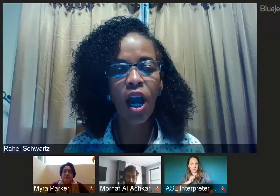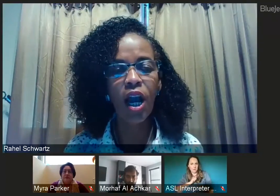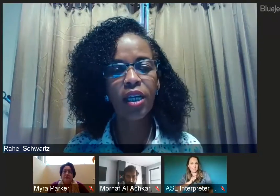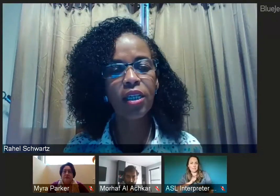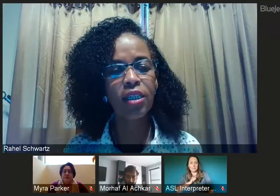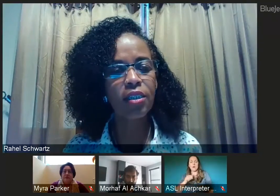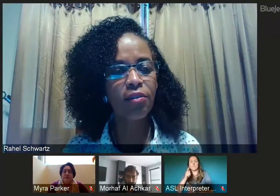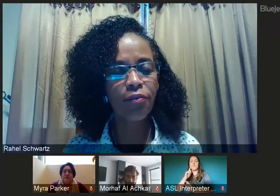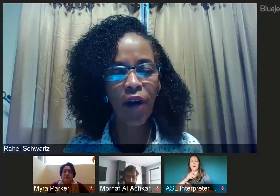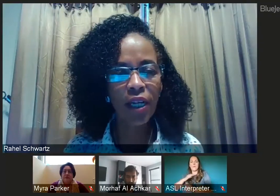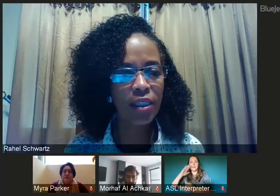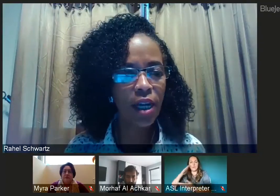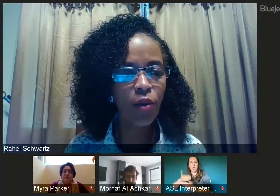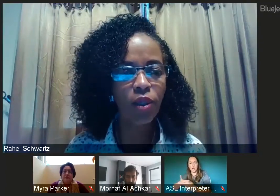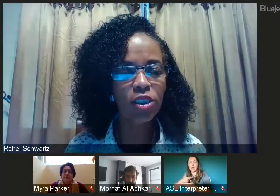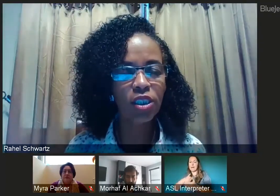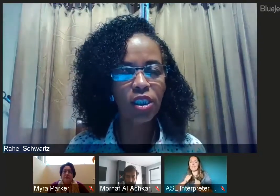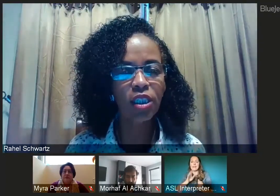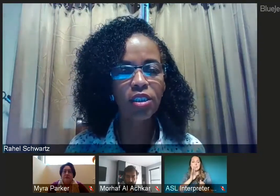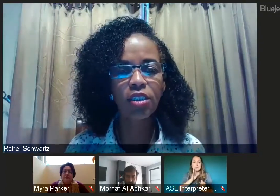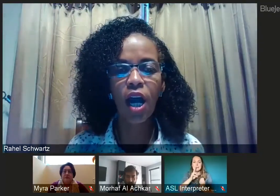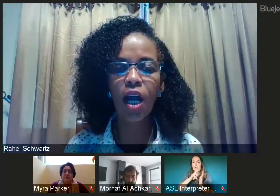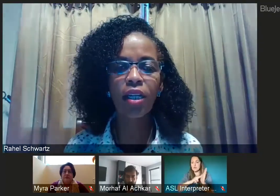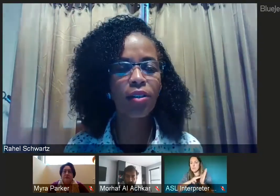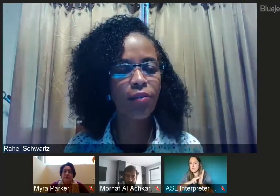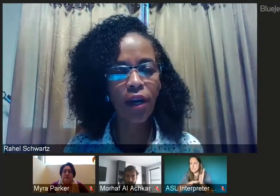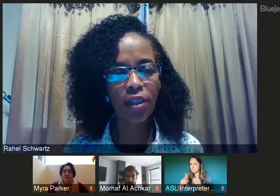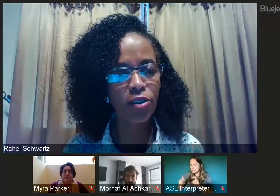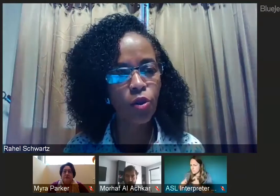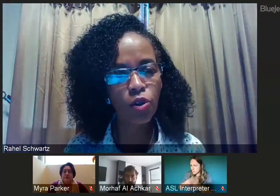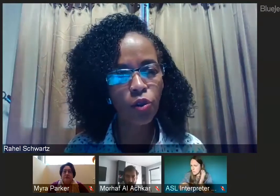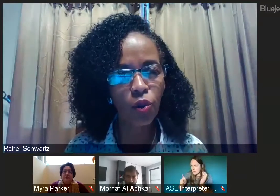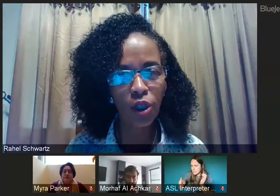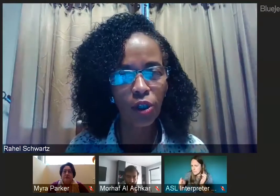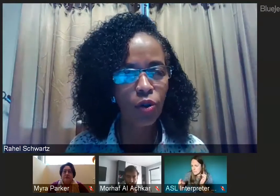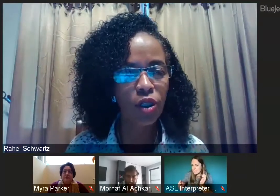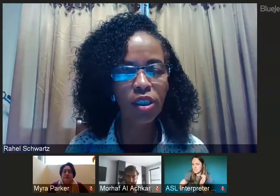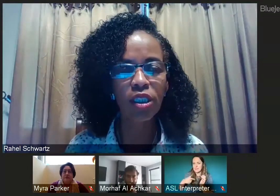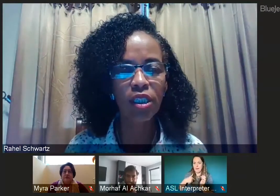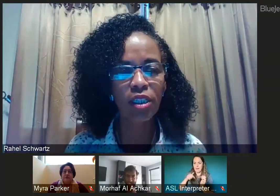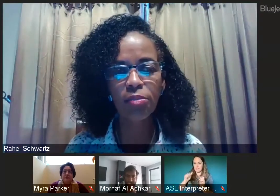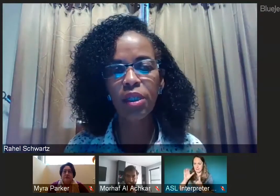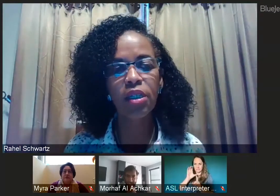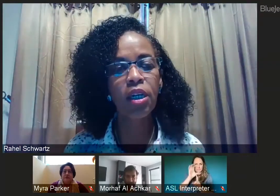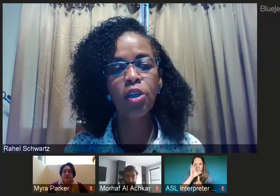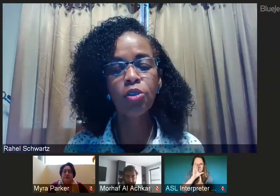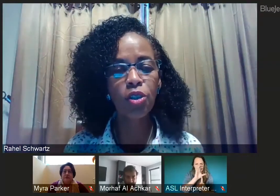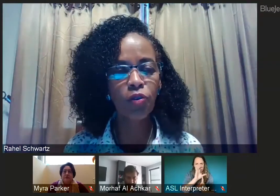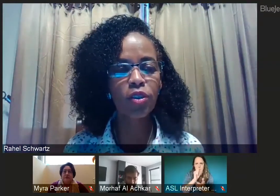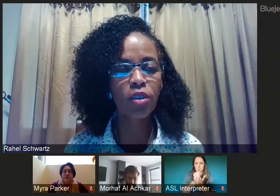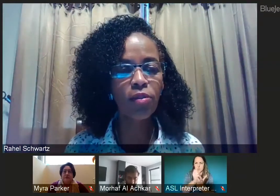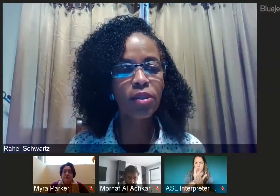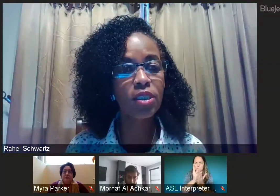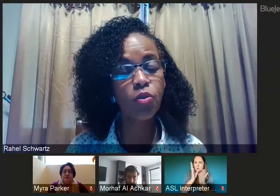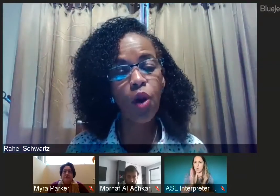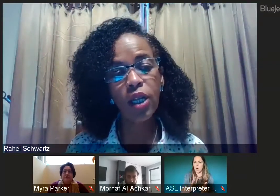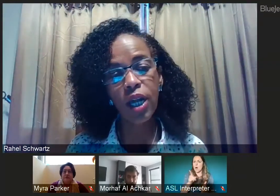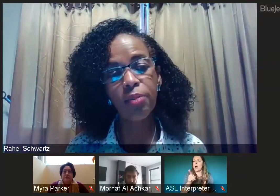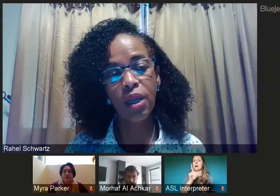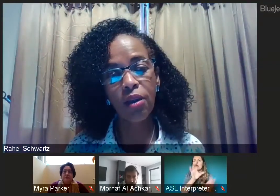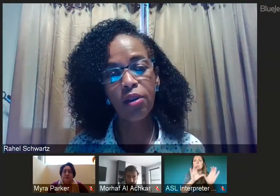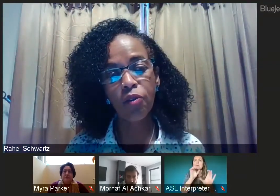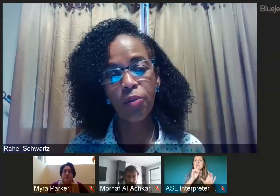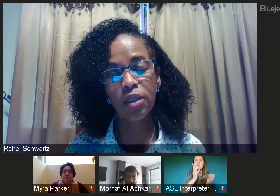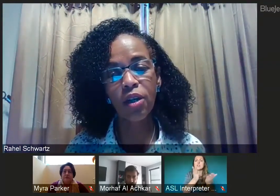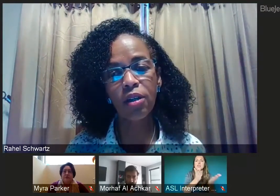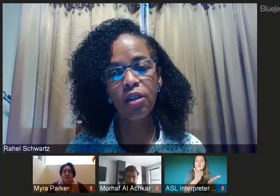read. I can find out what she needs. I can find a social worker who can connect me to different services while